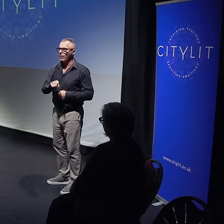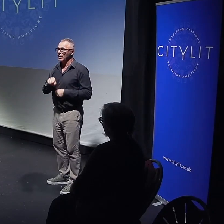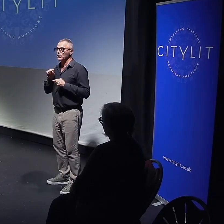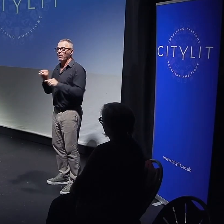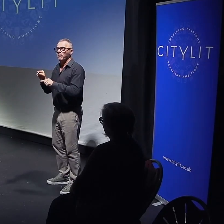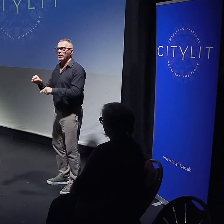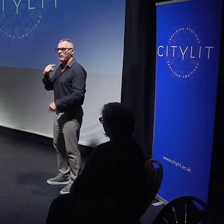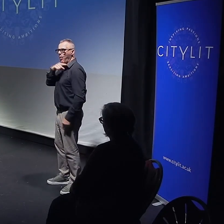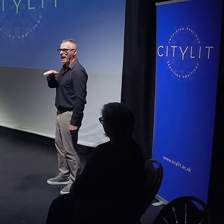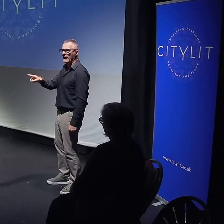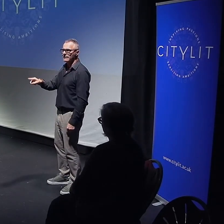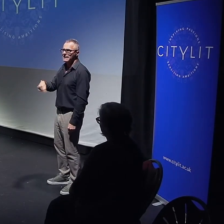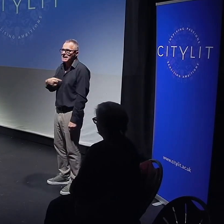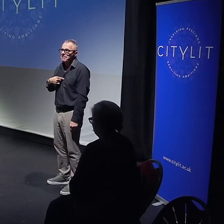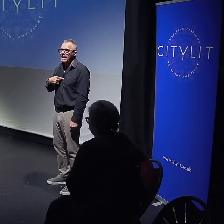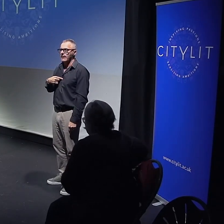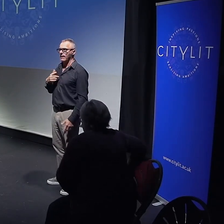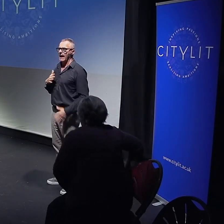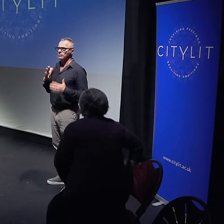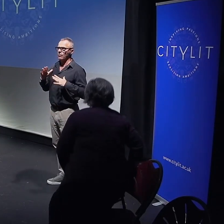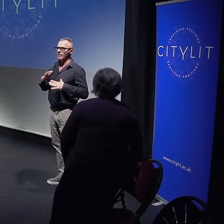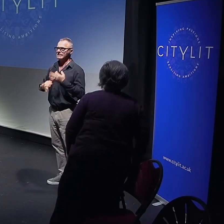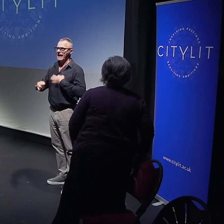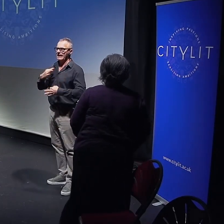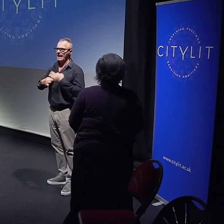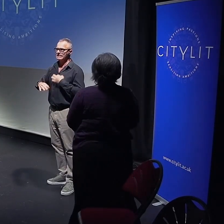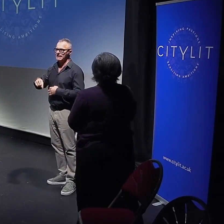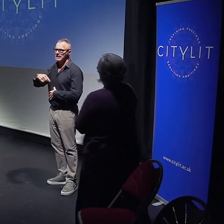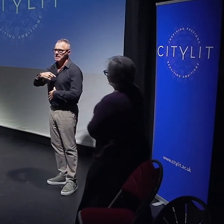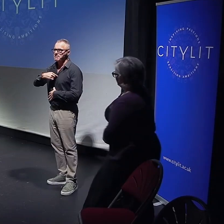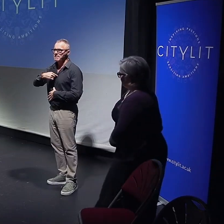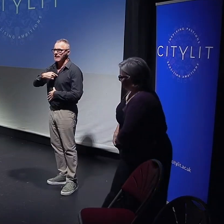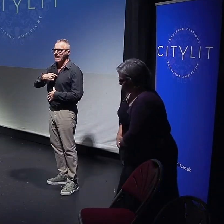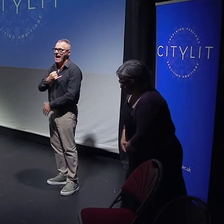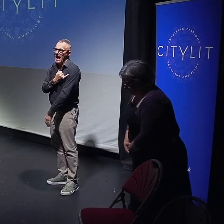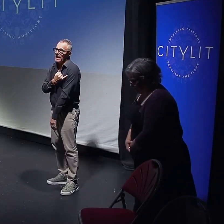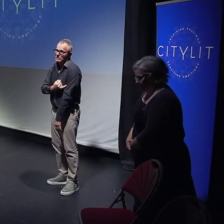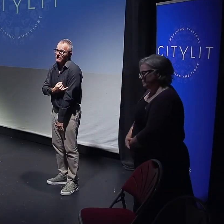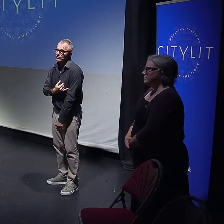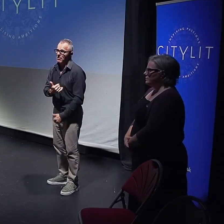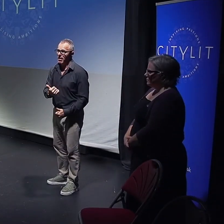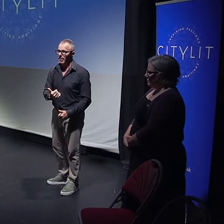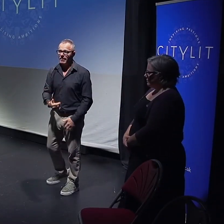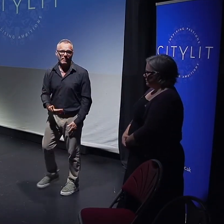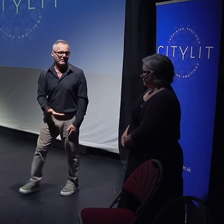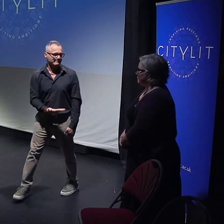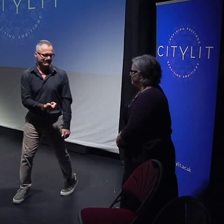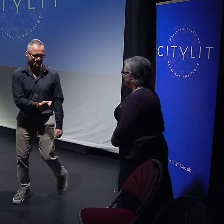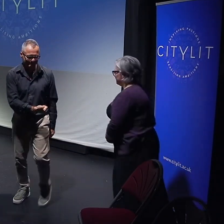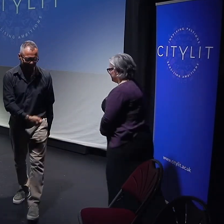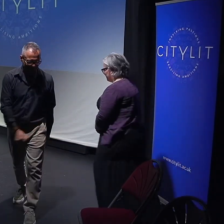out as weird. And I was already an actor, so I already had I was already vulnerable to that. And